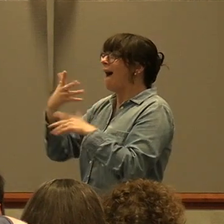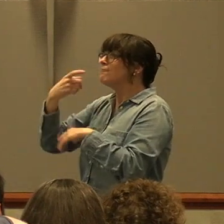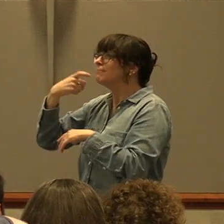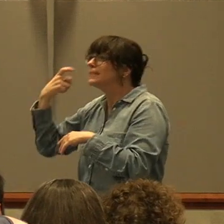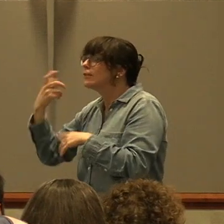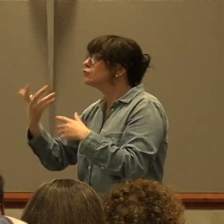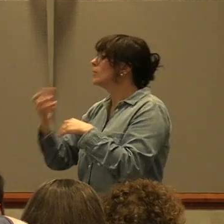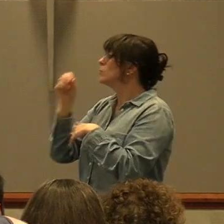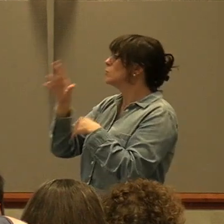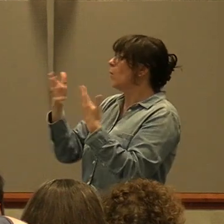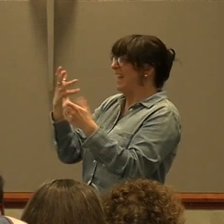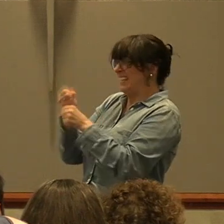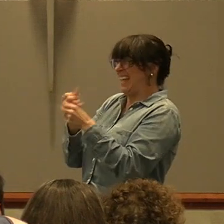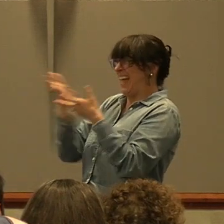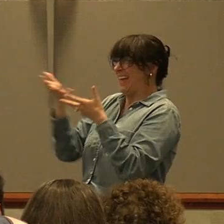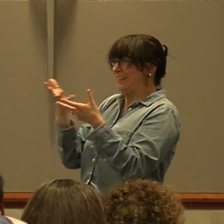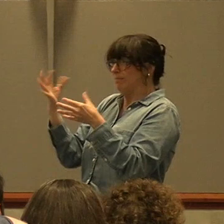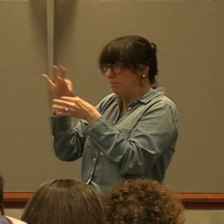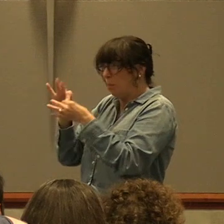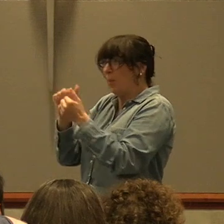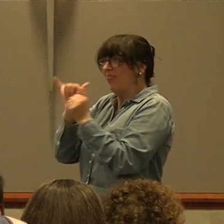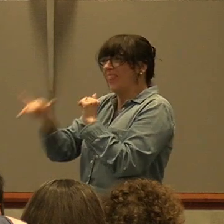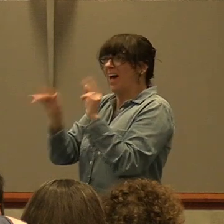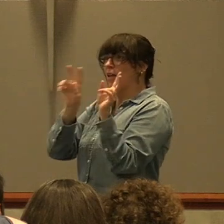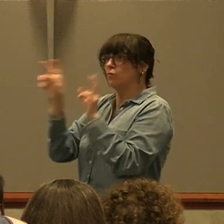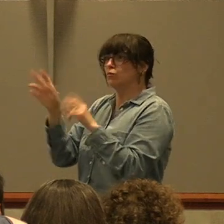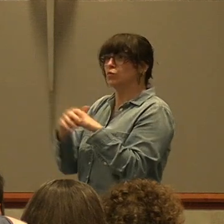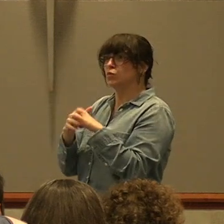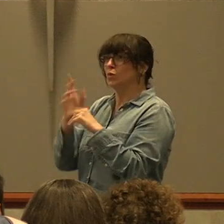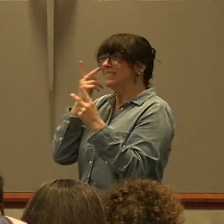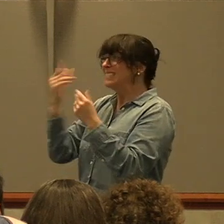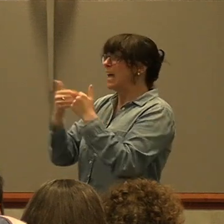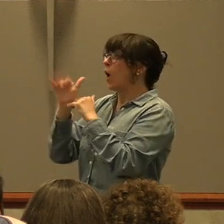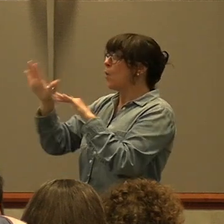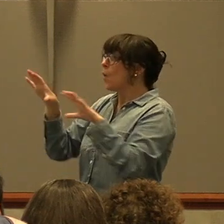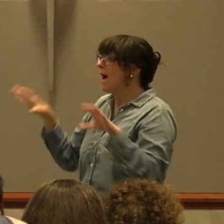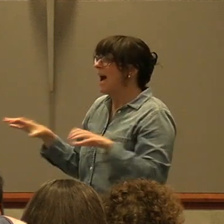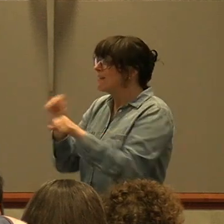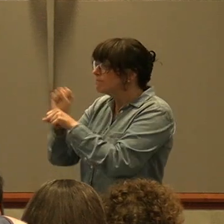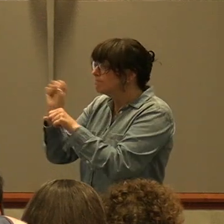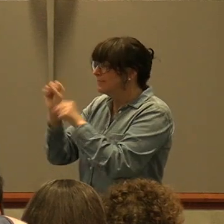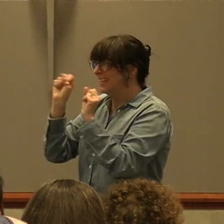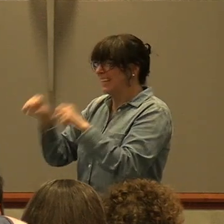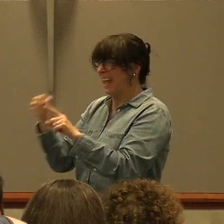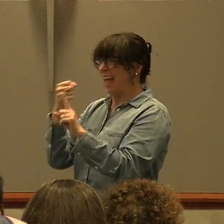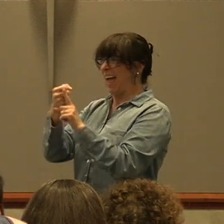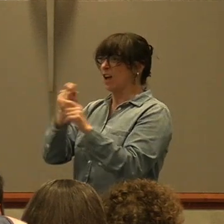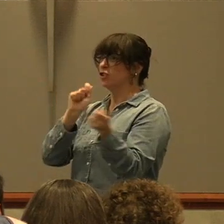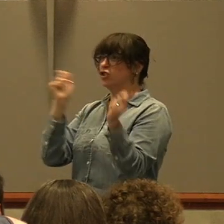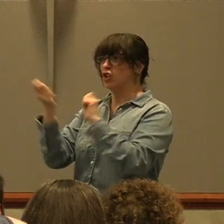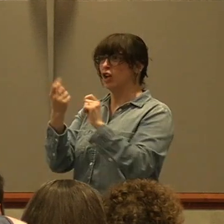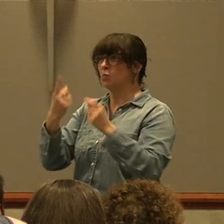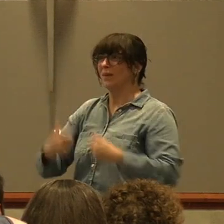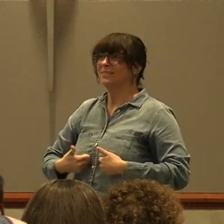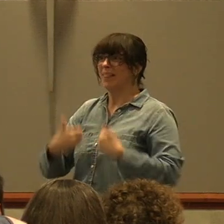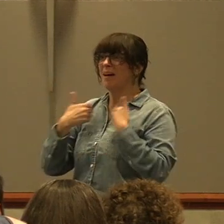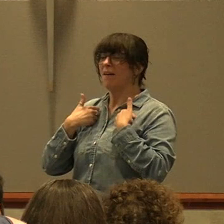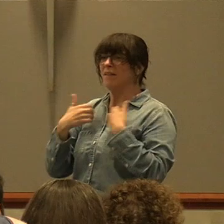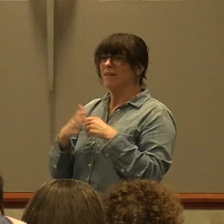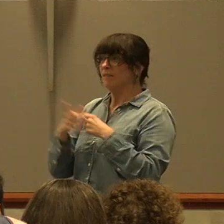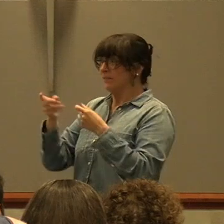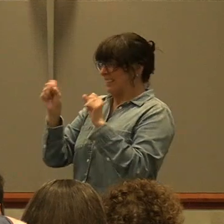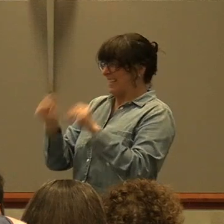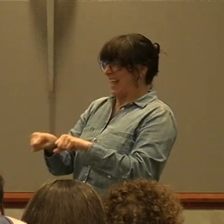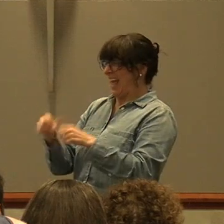addictions. So get engaged in that issue. See how your activism can change someone's life. You can